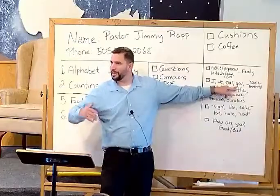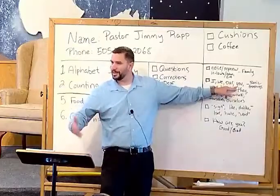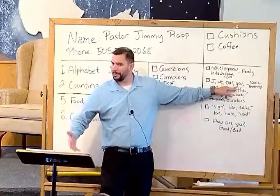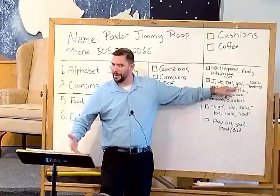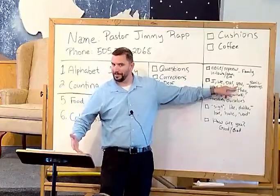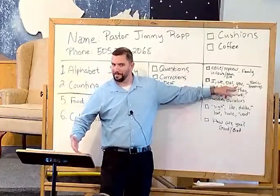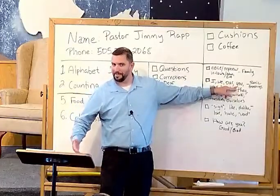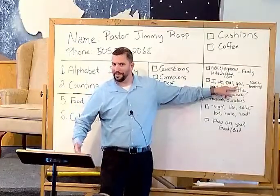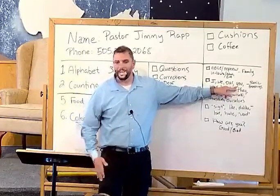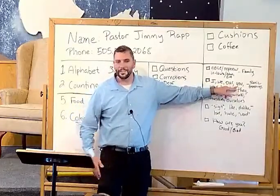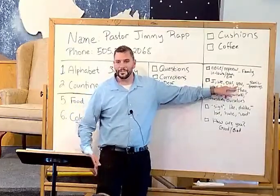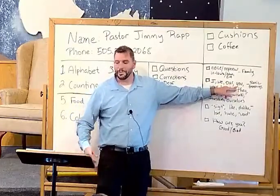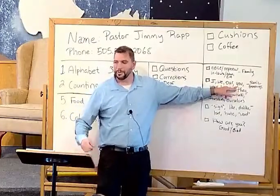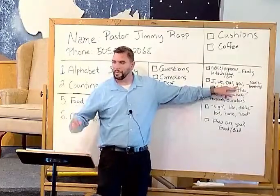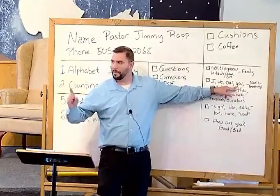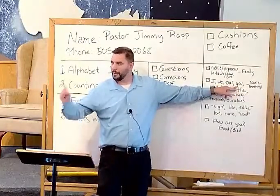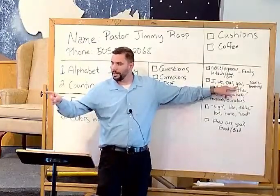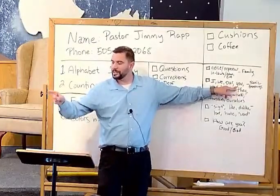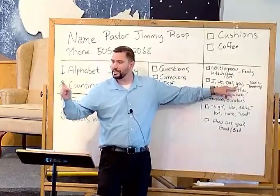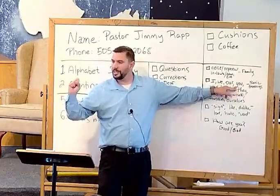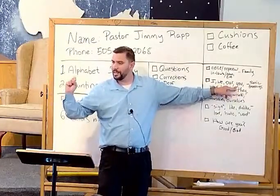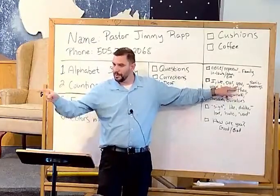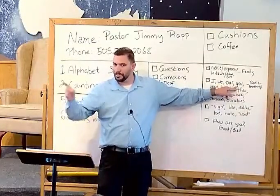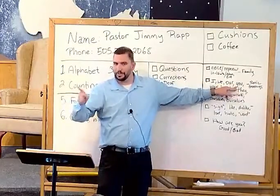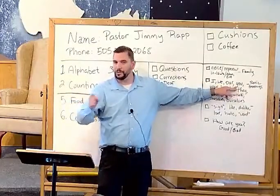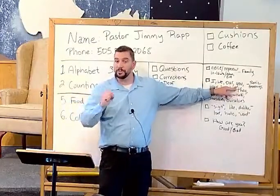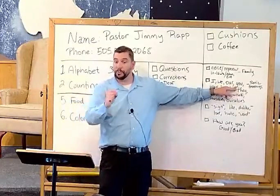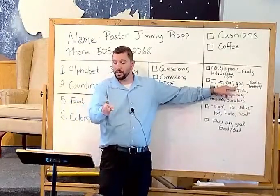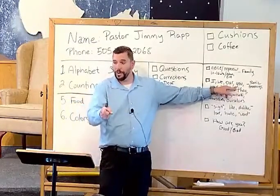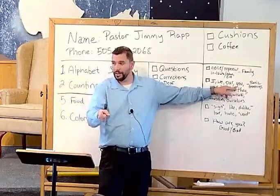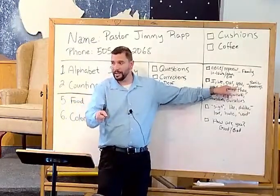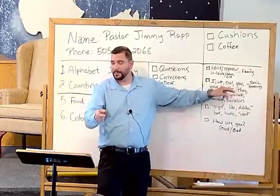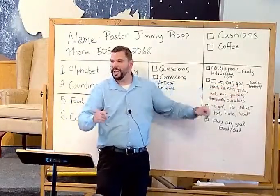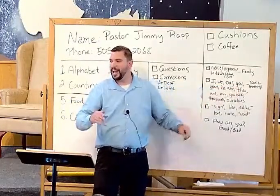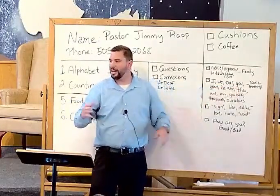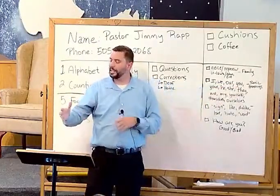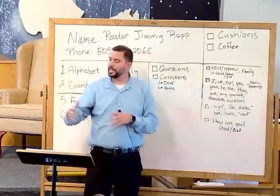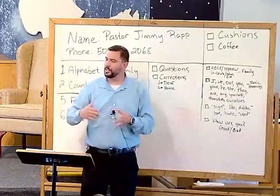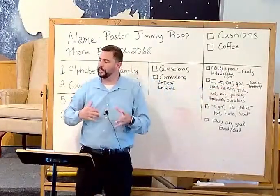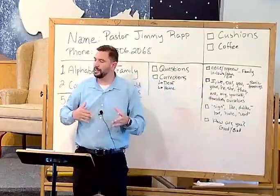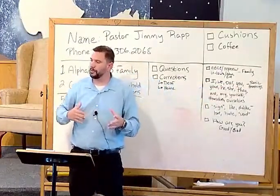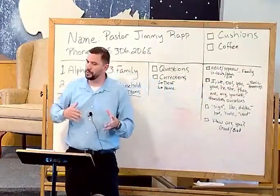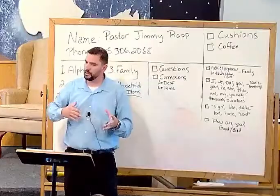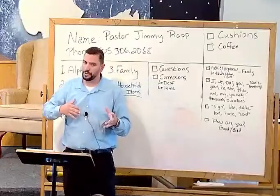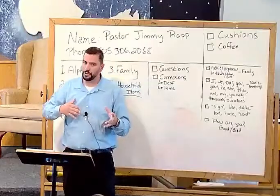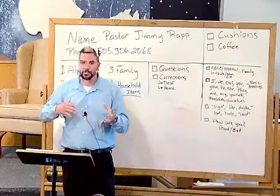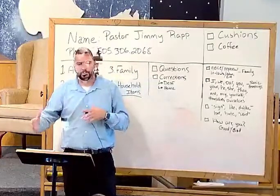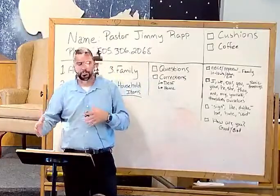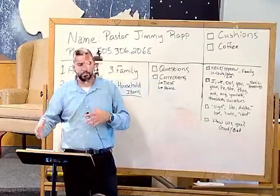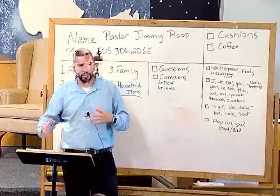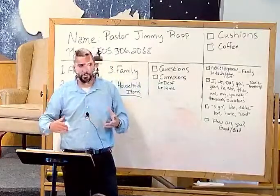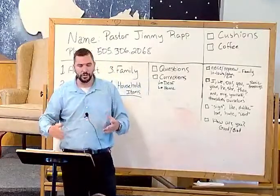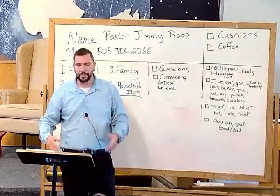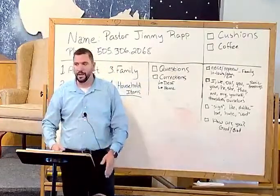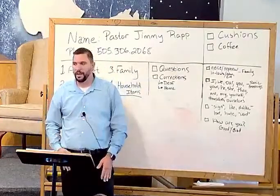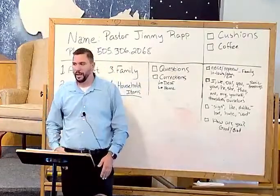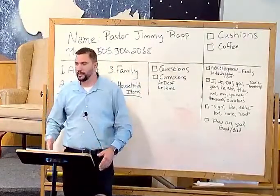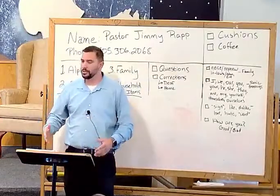about them. And so pointing just to say you just point directly at them. And again, sign language is a directional language. And so